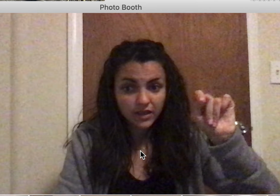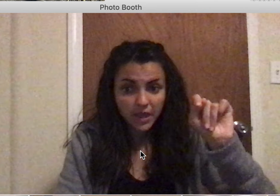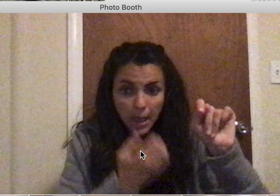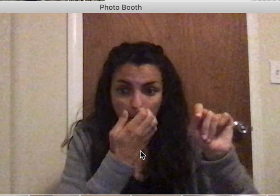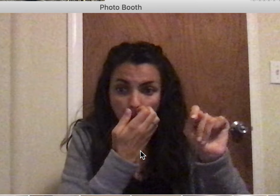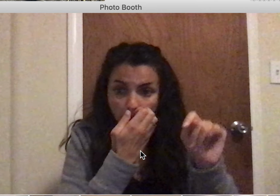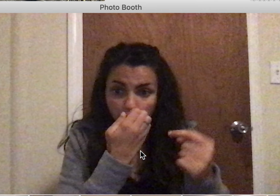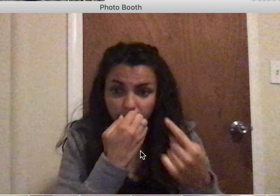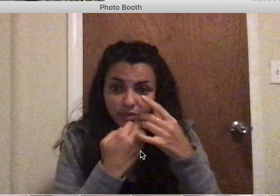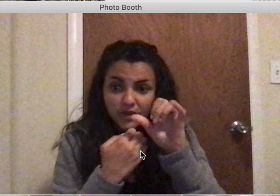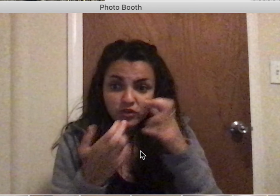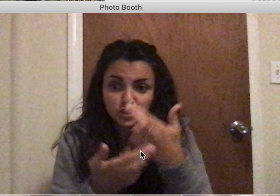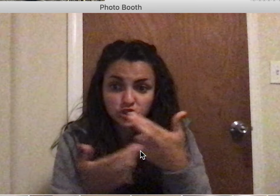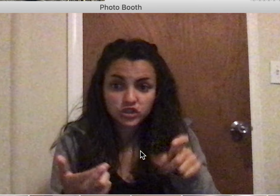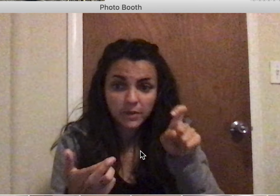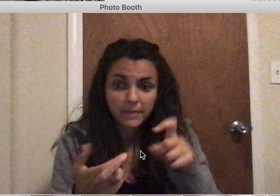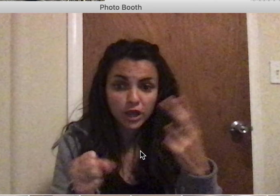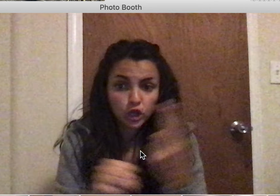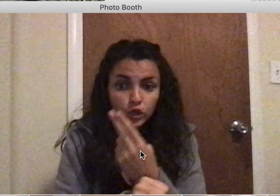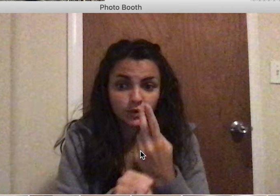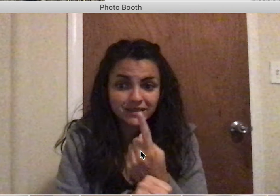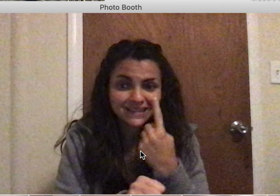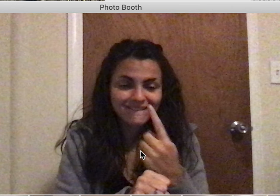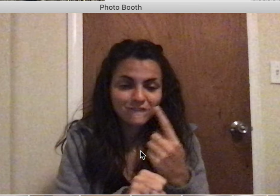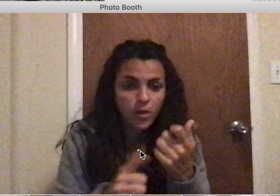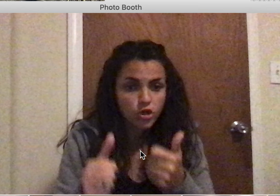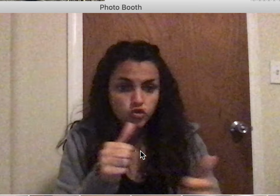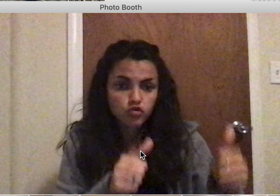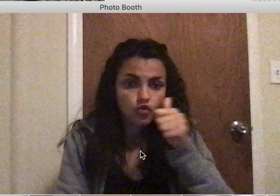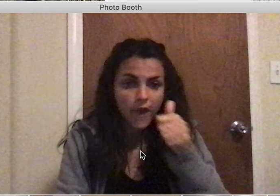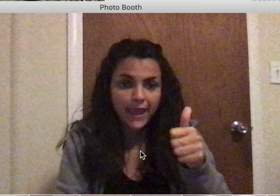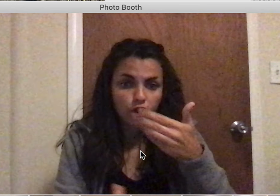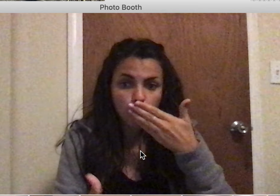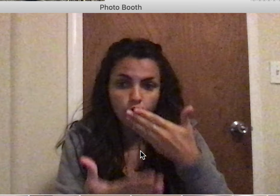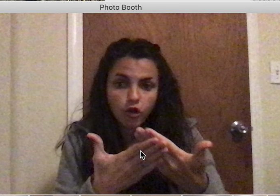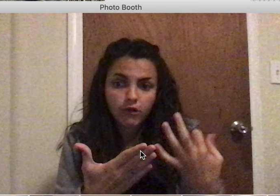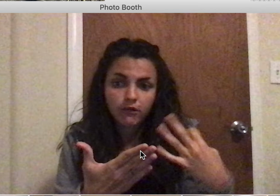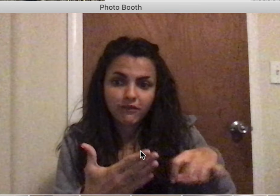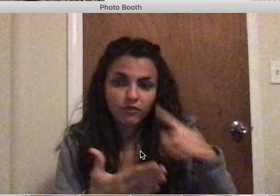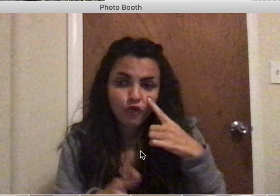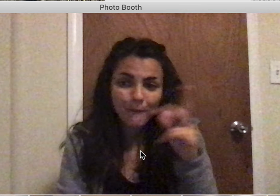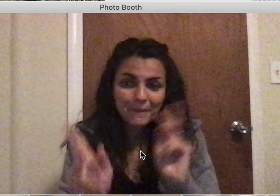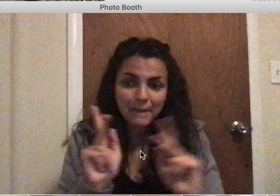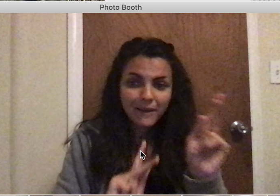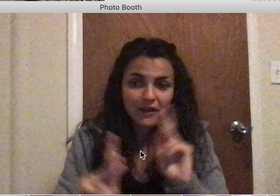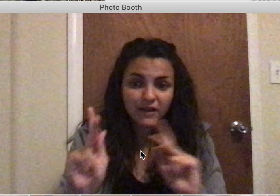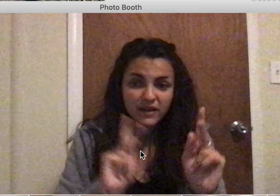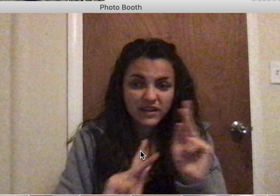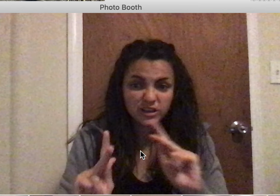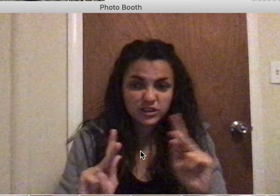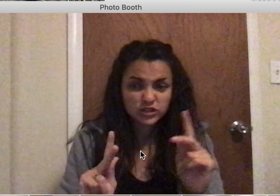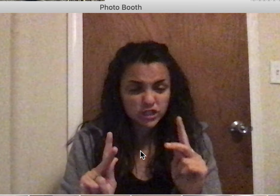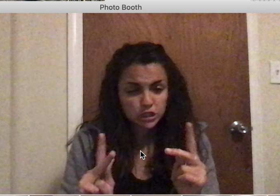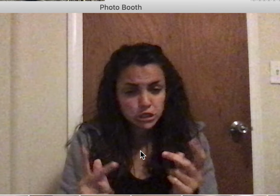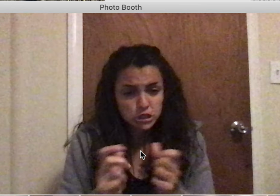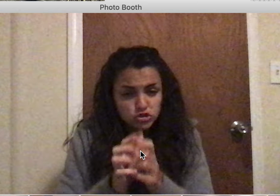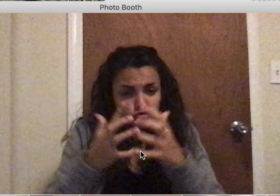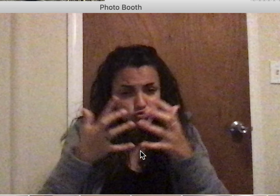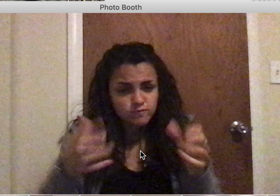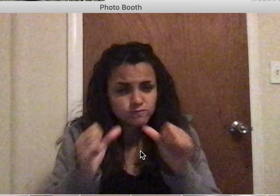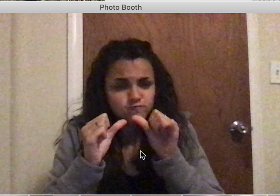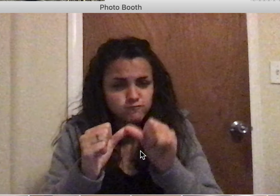the longest time, which is a type of utilitarian conservation. So basically, you